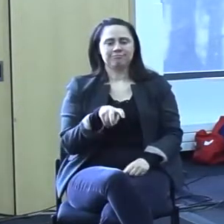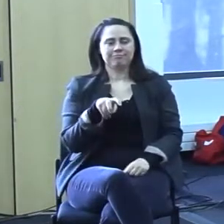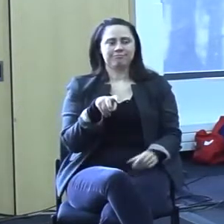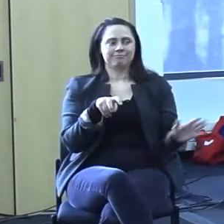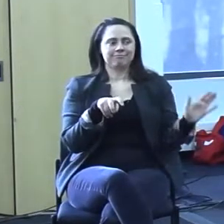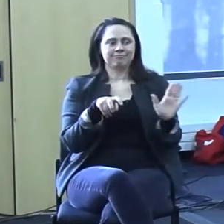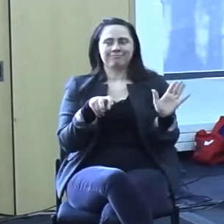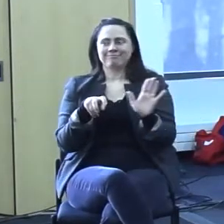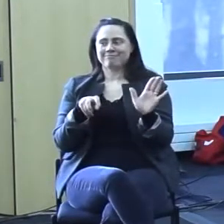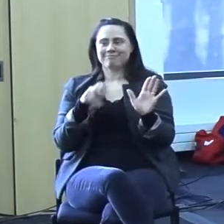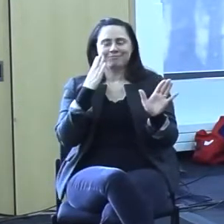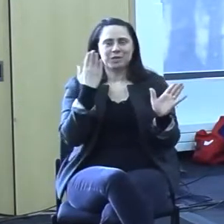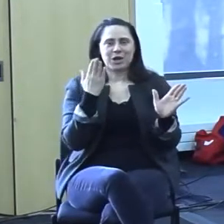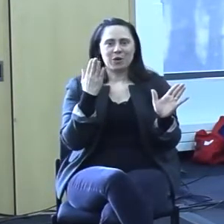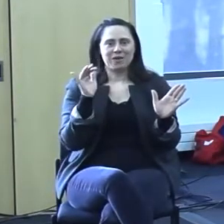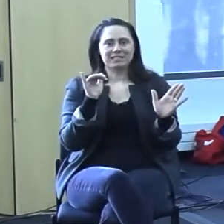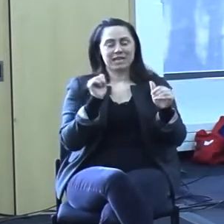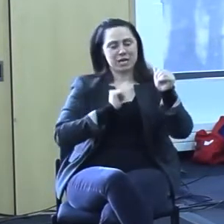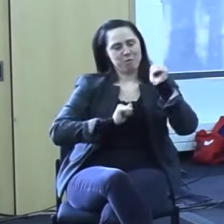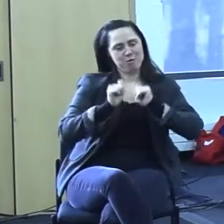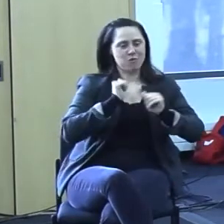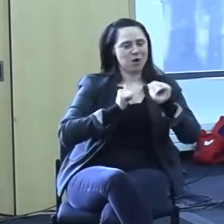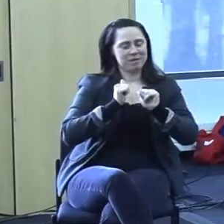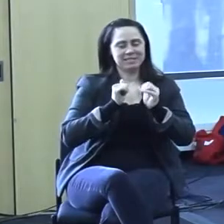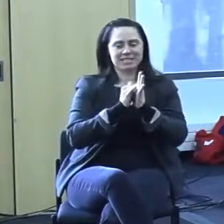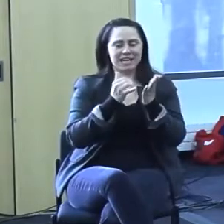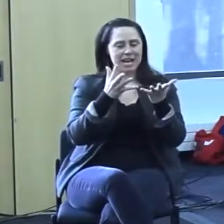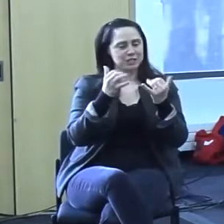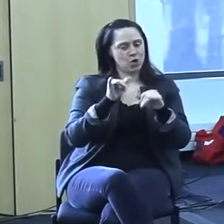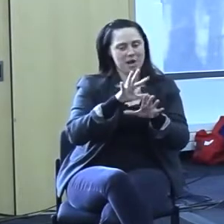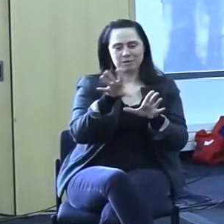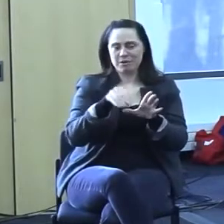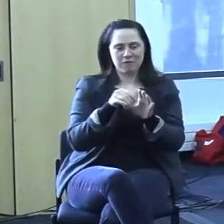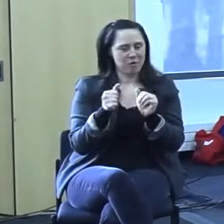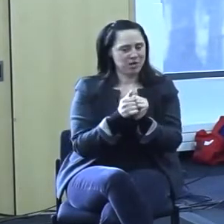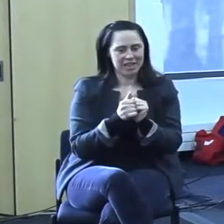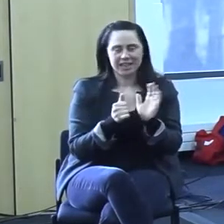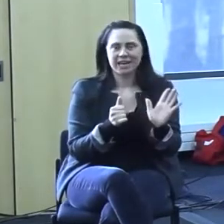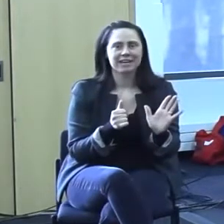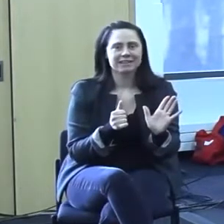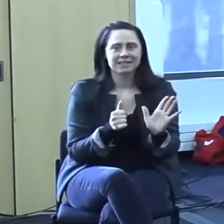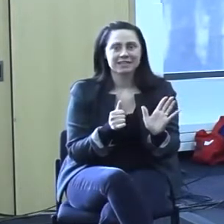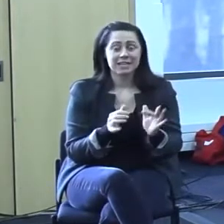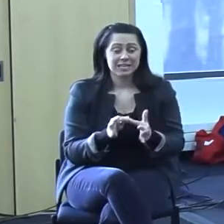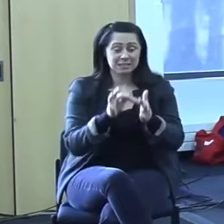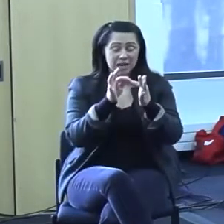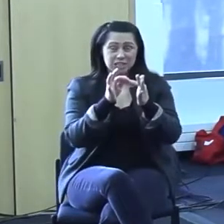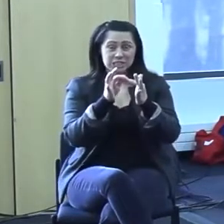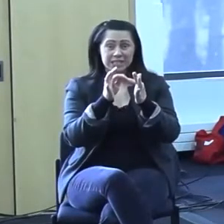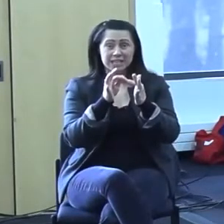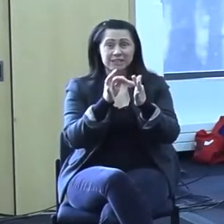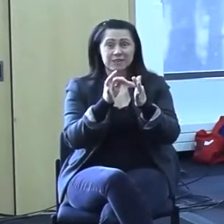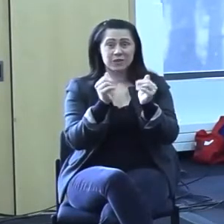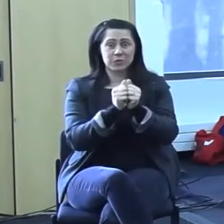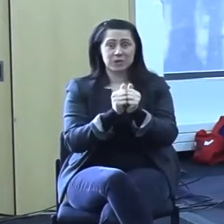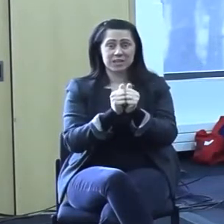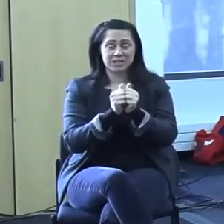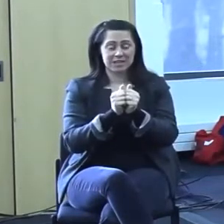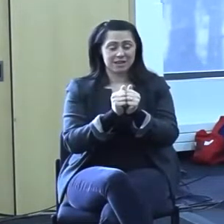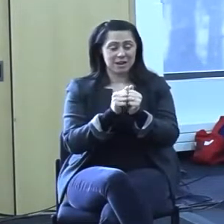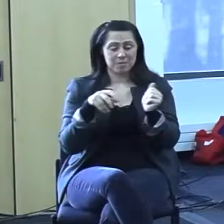like a performance art that I didn't want to be part of. And especially on like the stair